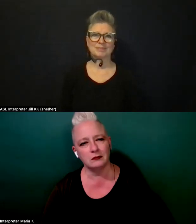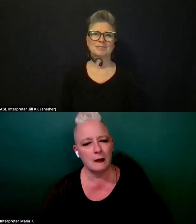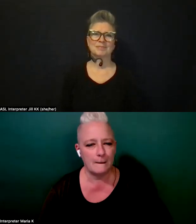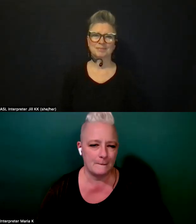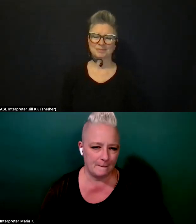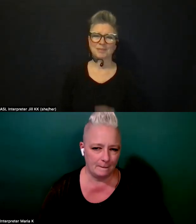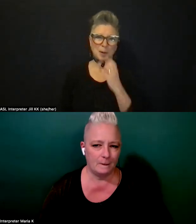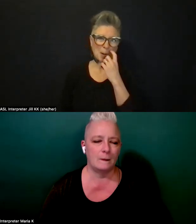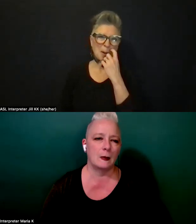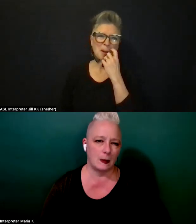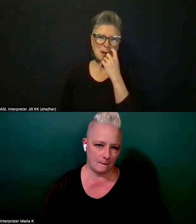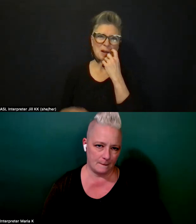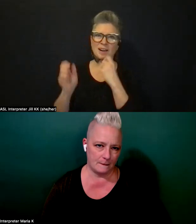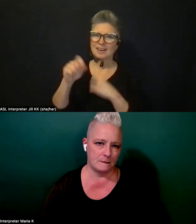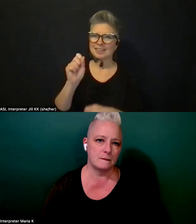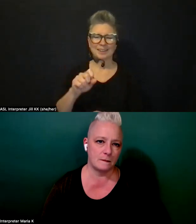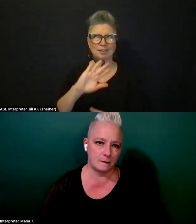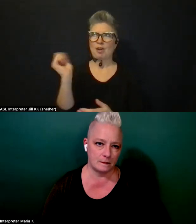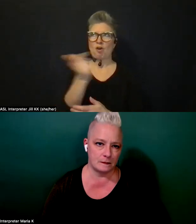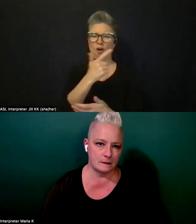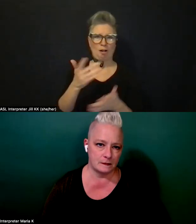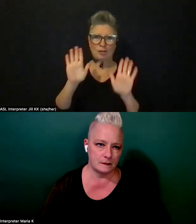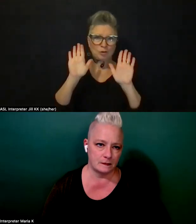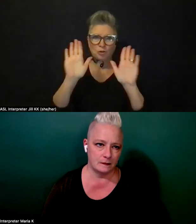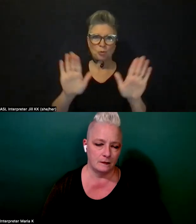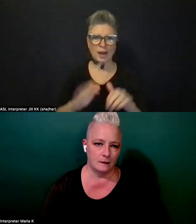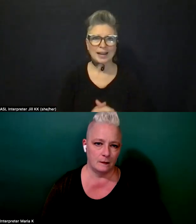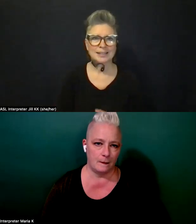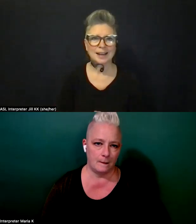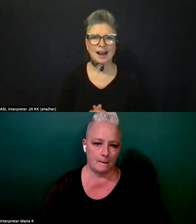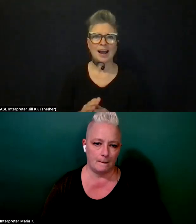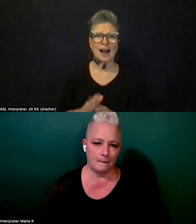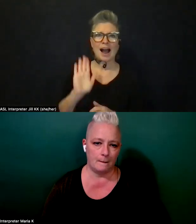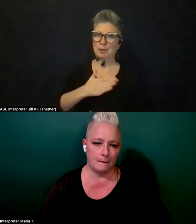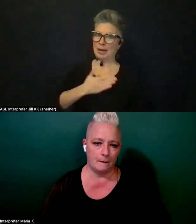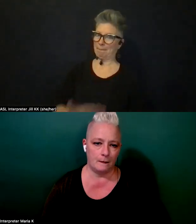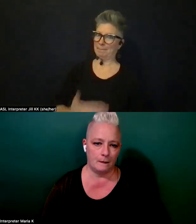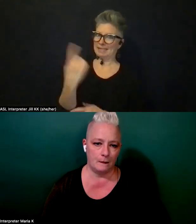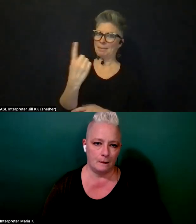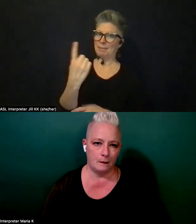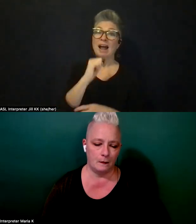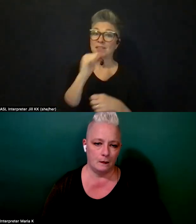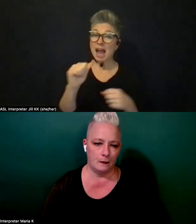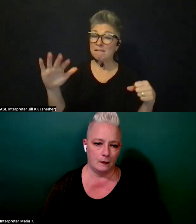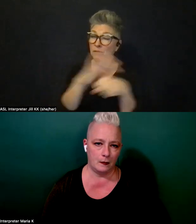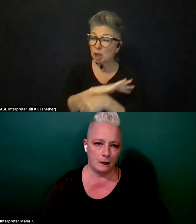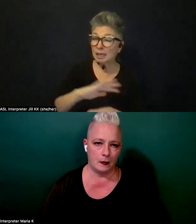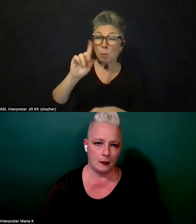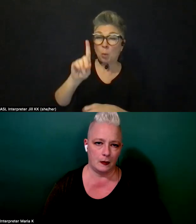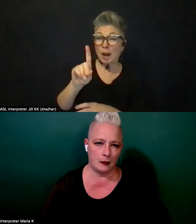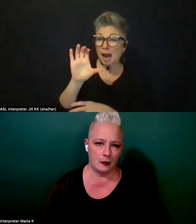Yeah, yeah, they are great. And I'm gonna admit something. I have not really fully